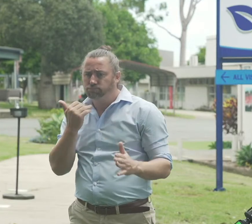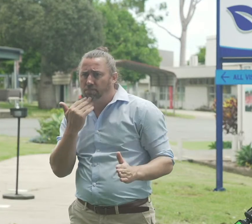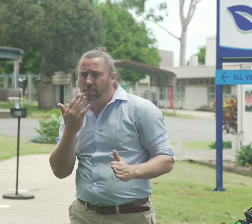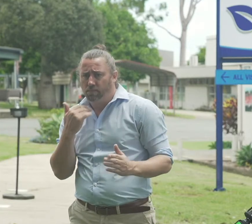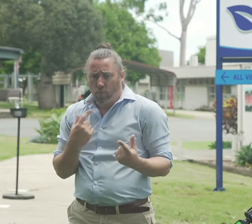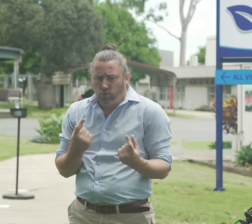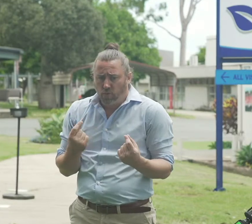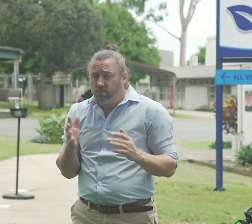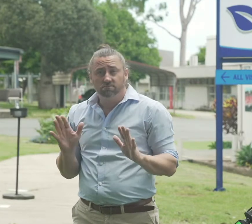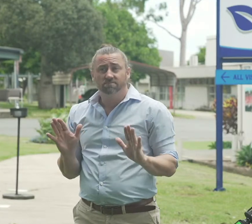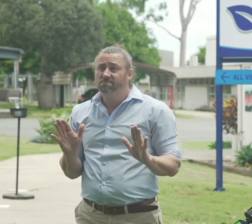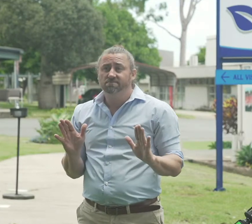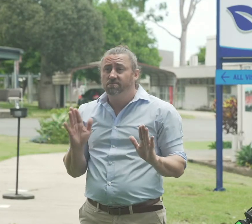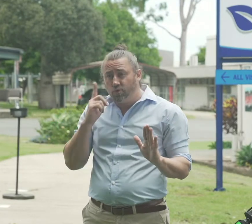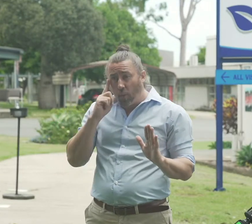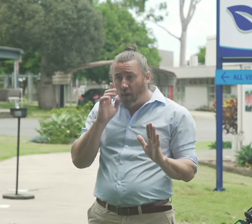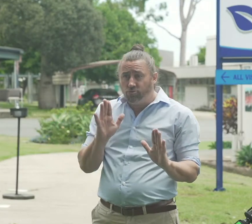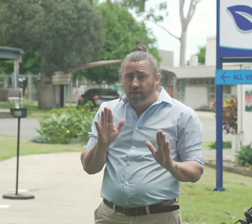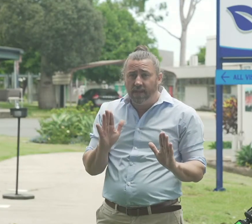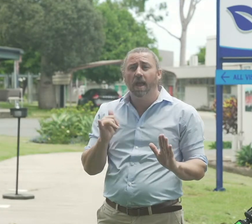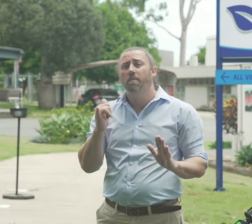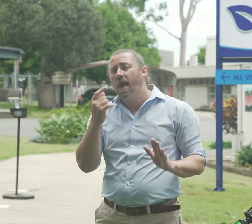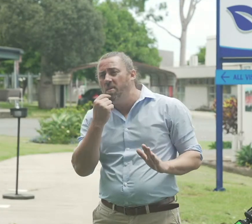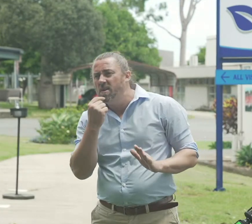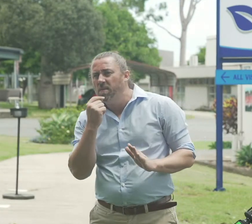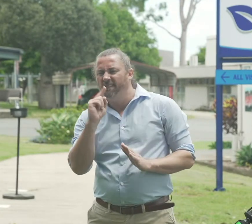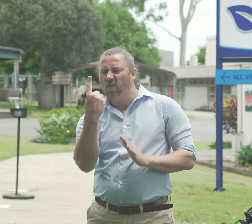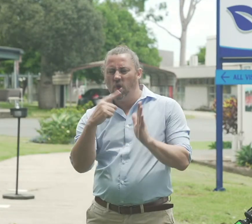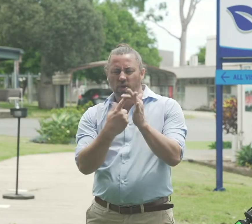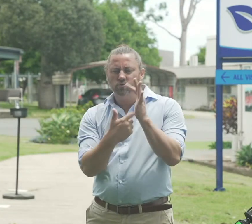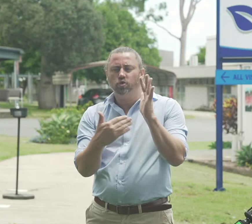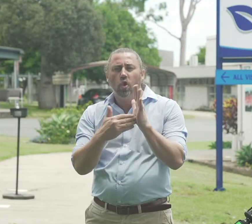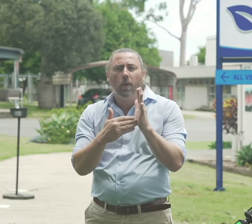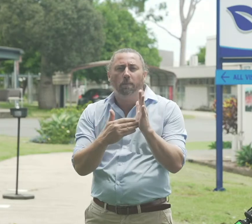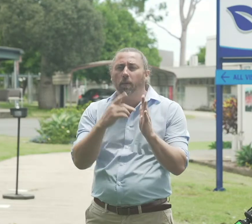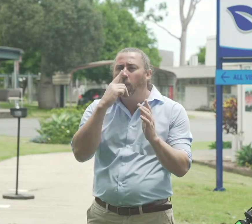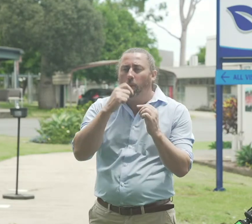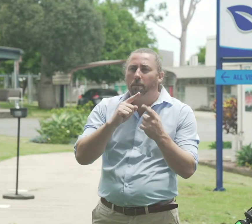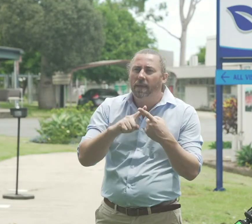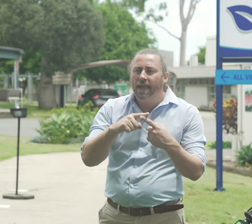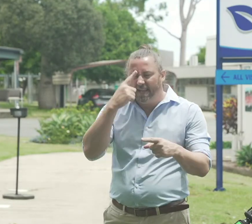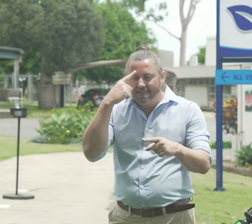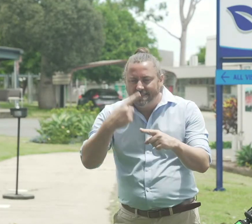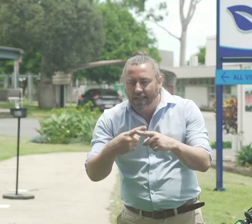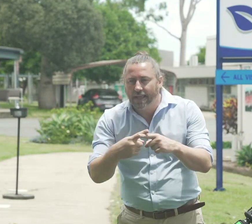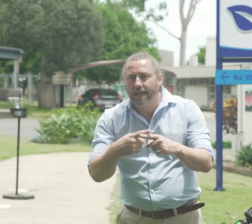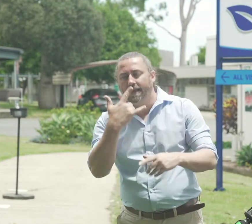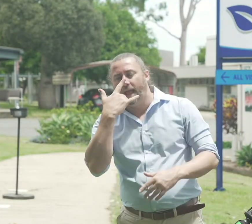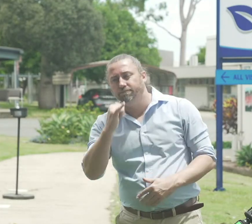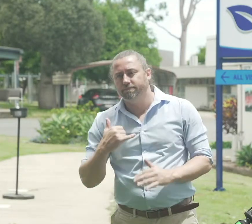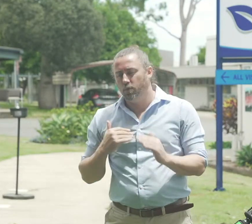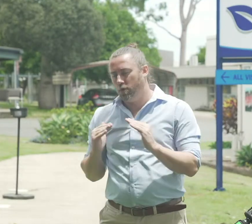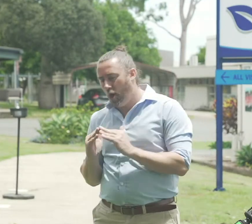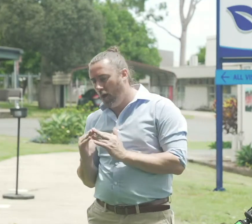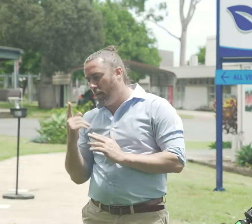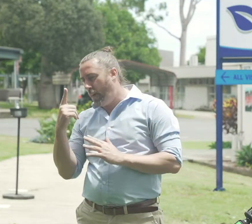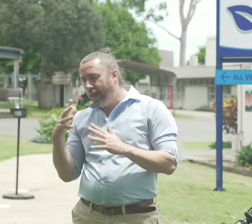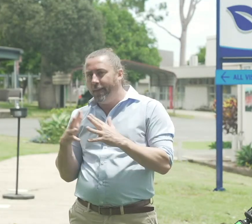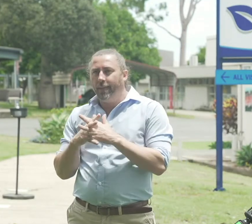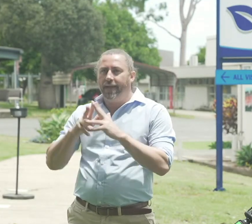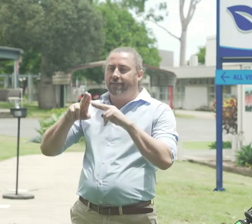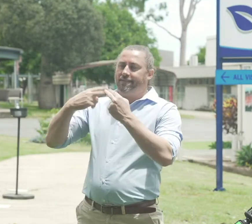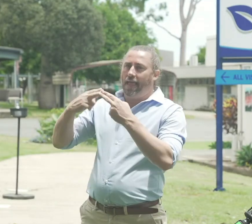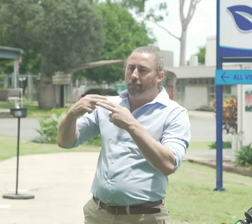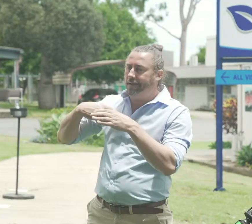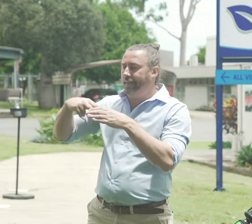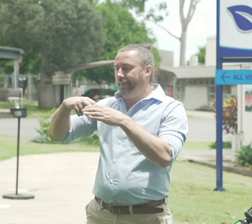be. There may be some disruption in this first term because kids may well get it and have to isolate, and the families may have to quarantine.